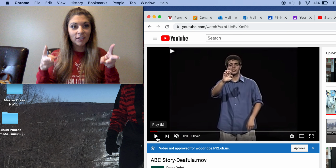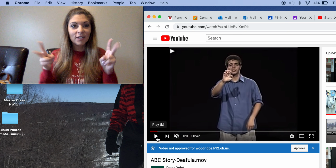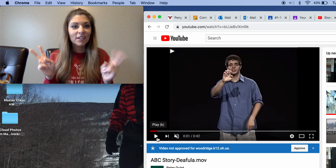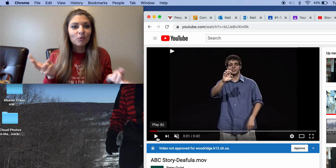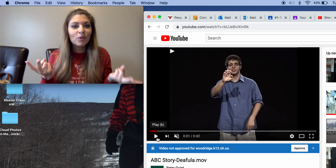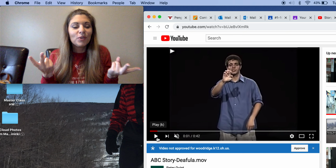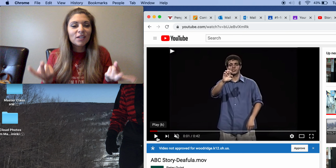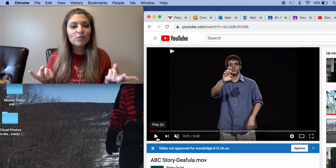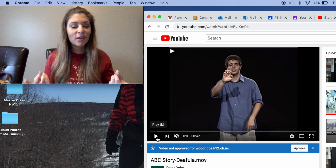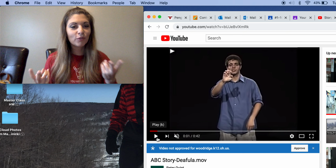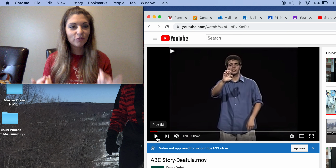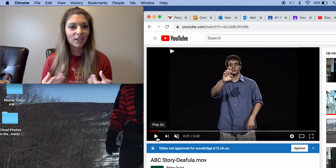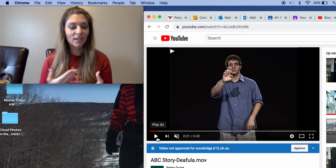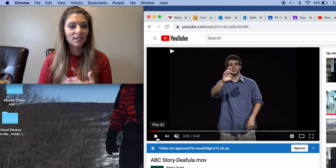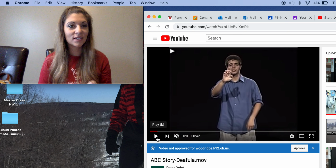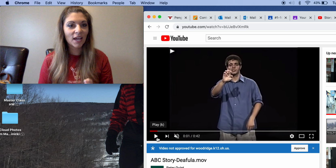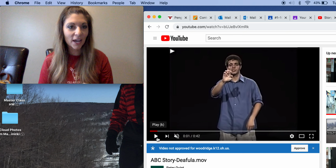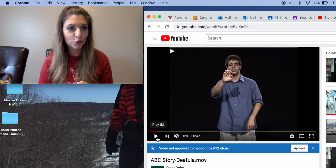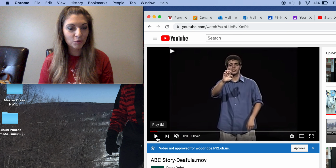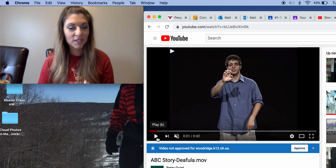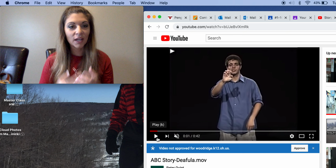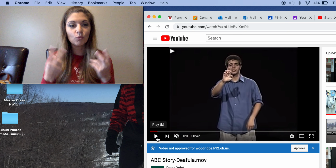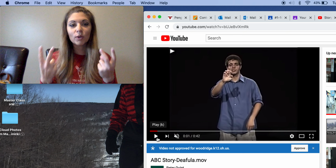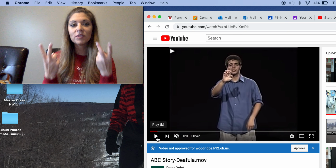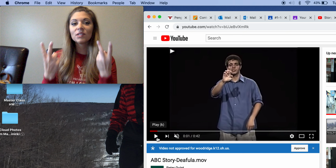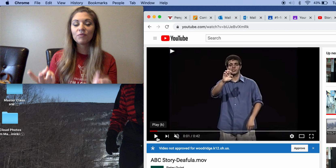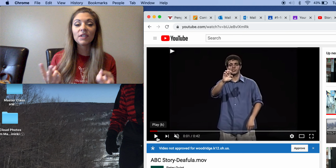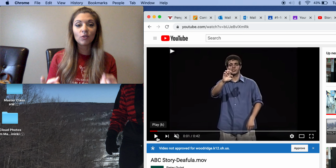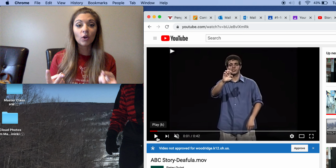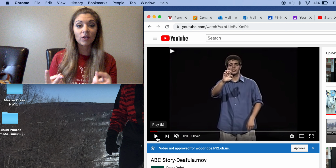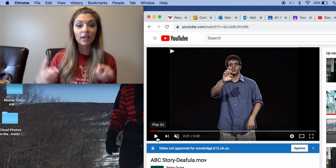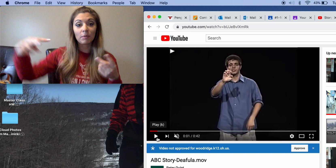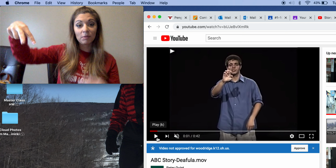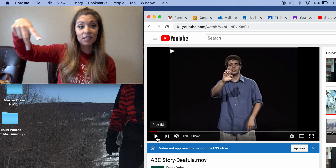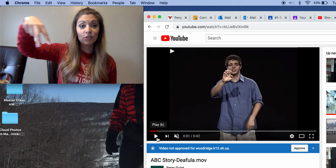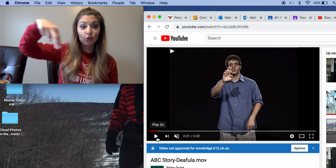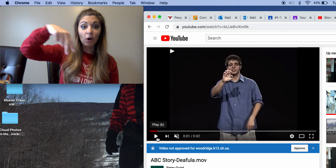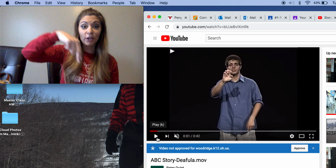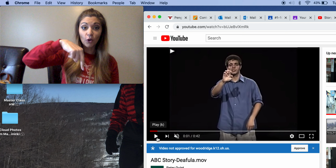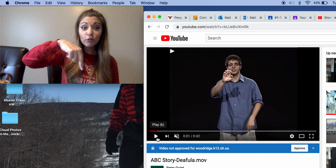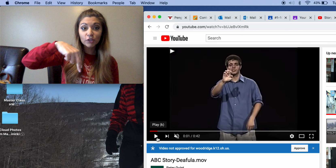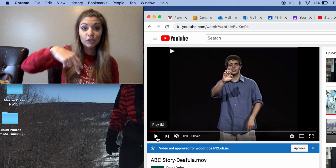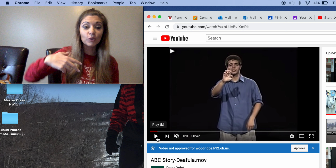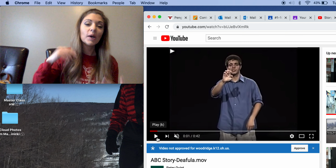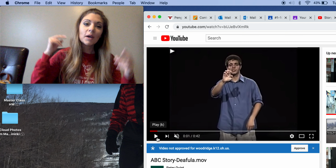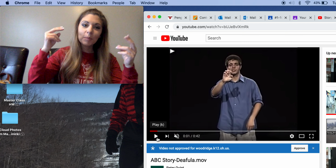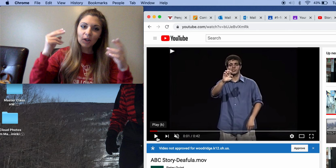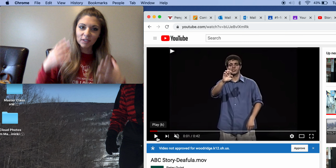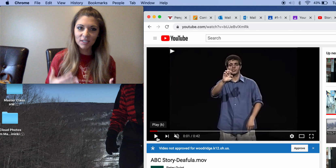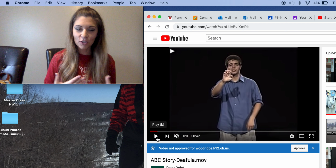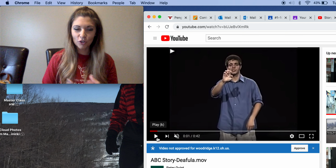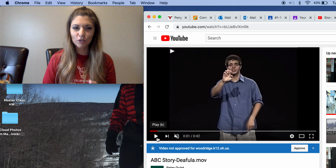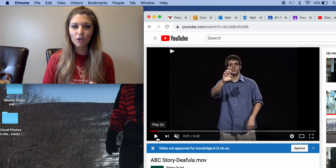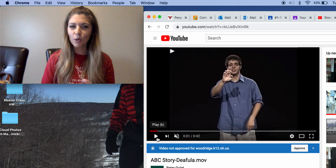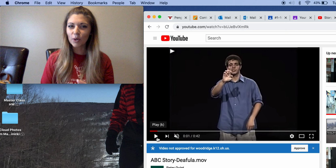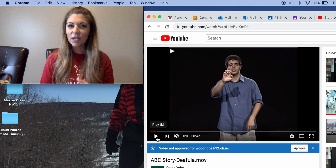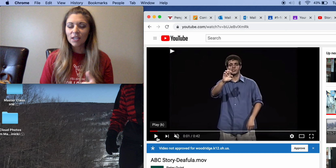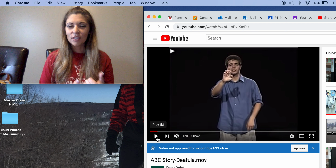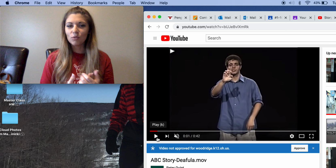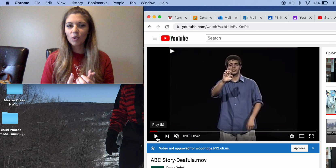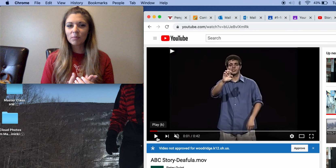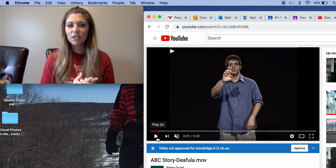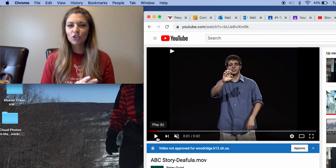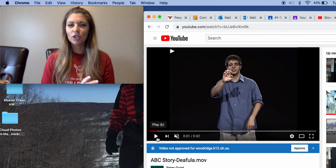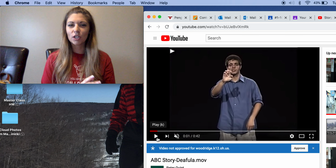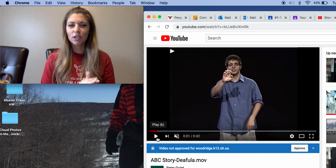teacher. Well, you can't use that for V. That's like an actual sign. What does V look like? Maybe the teacher walking over to you, but not the teacher. So